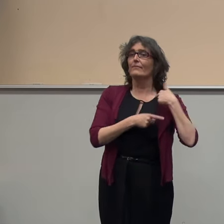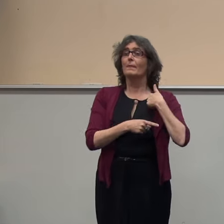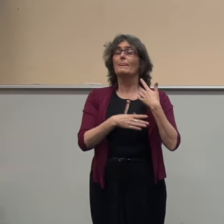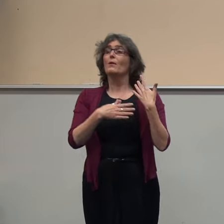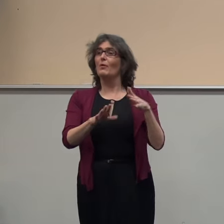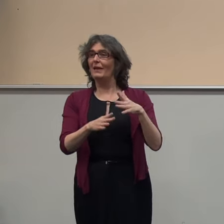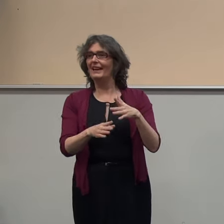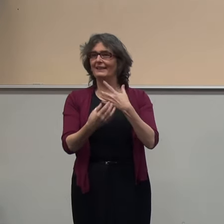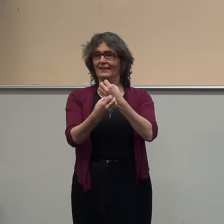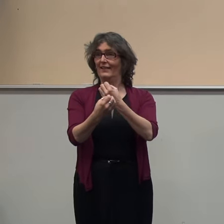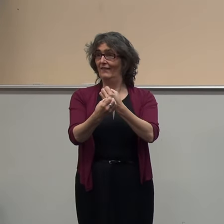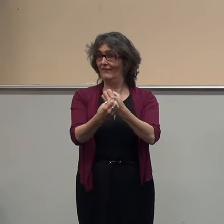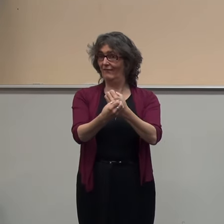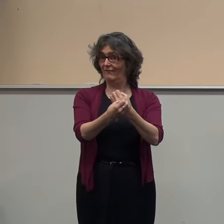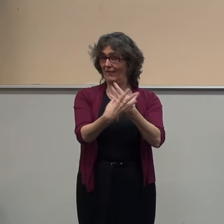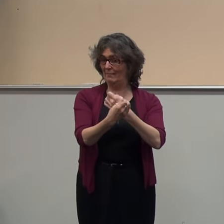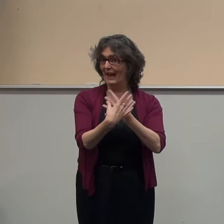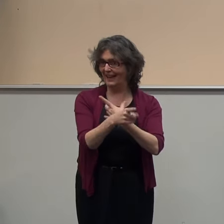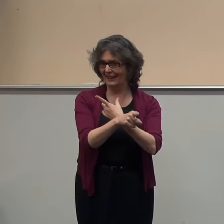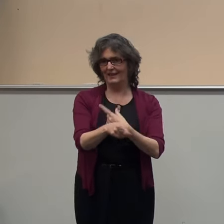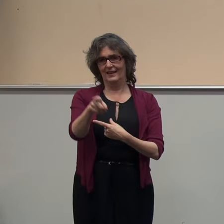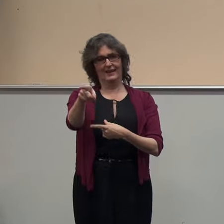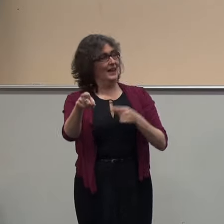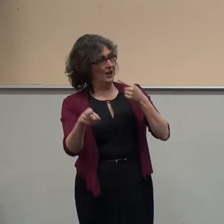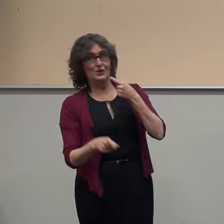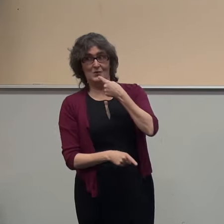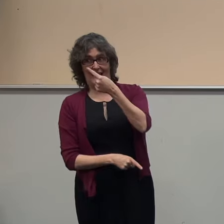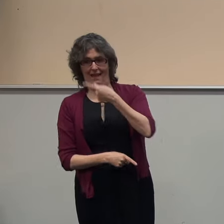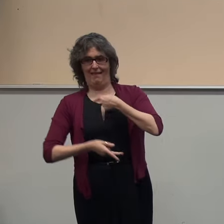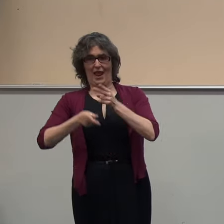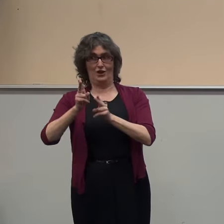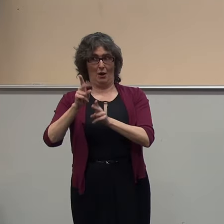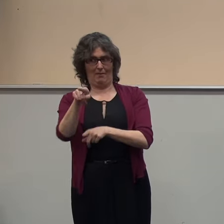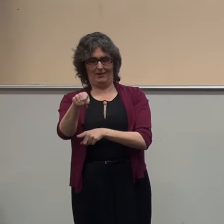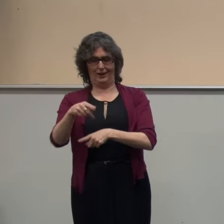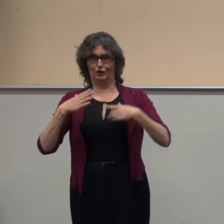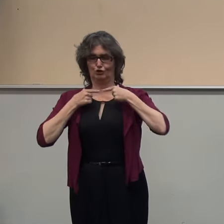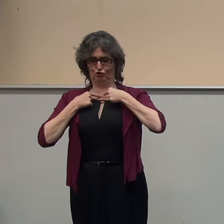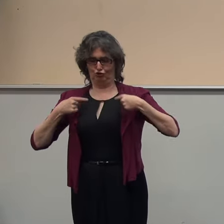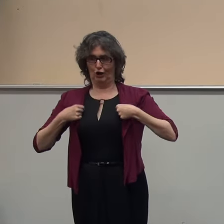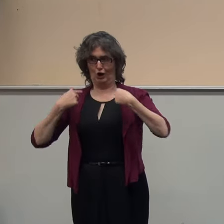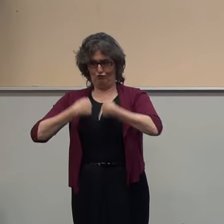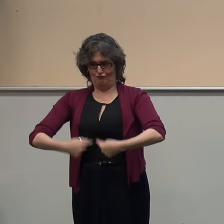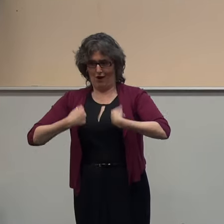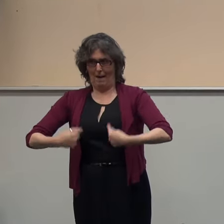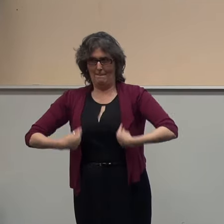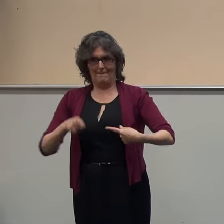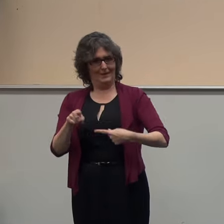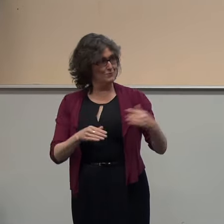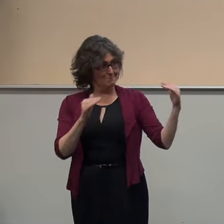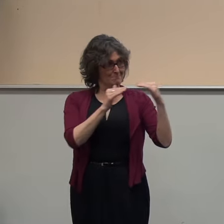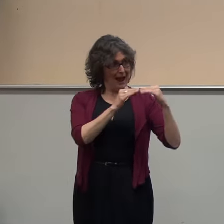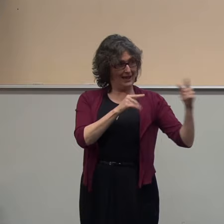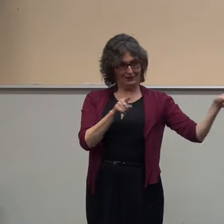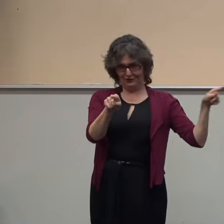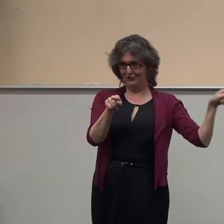the interpreter's stripy shirt to match Andy's, no, to match Michael's stripy shirt was very much